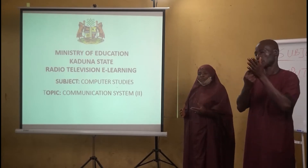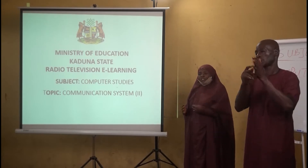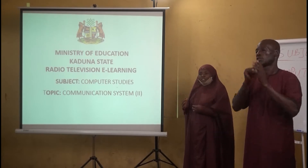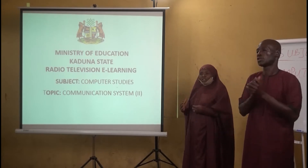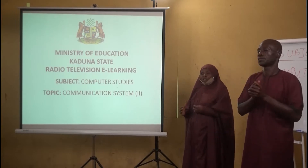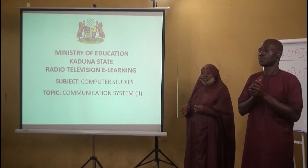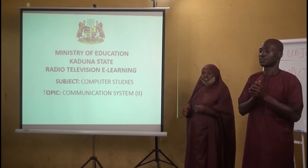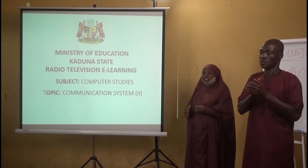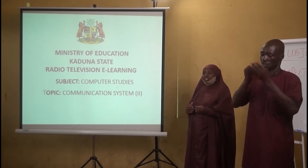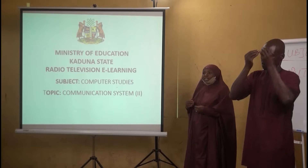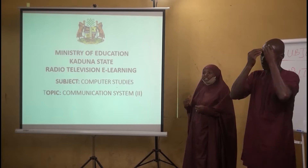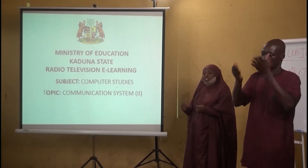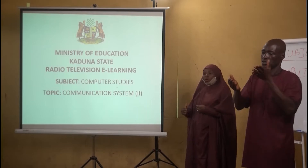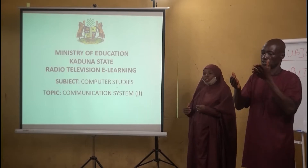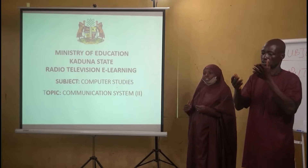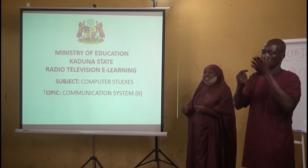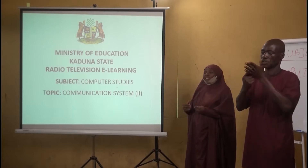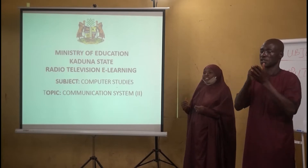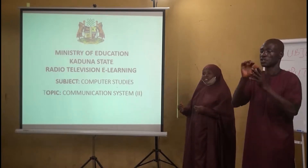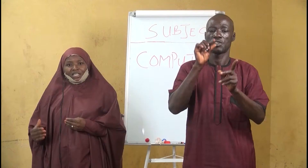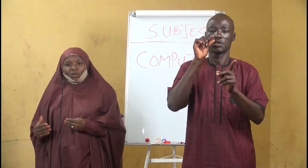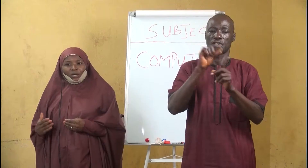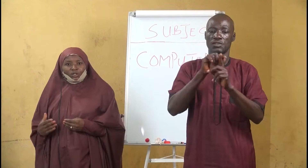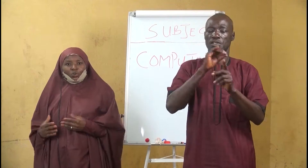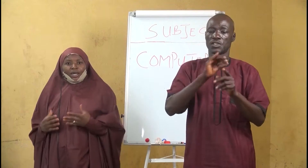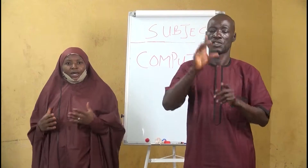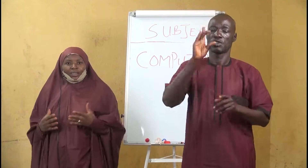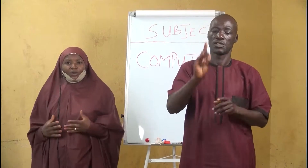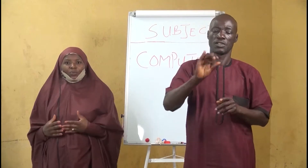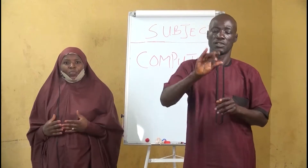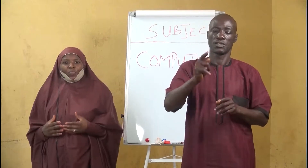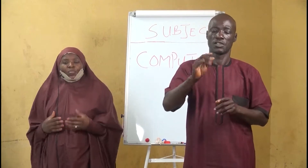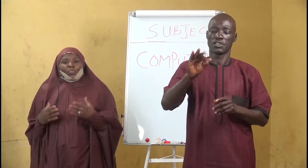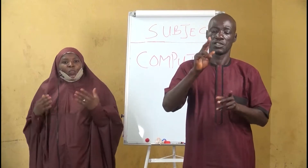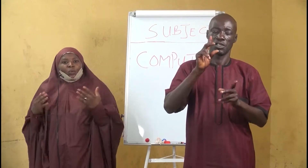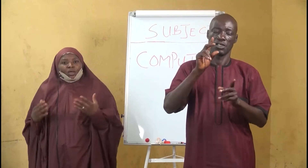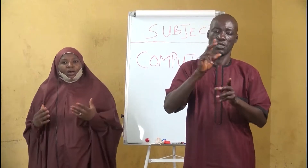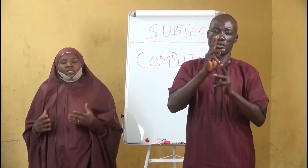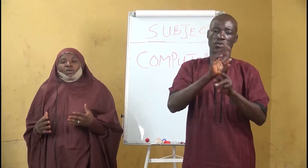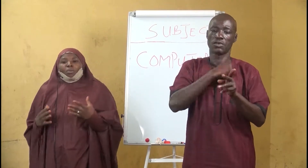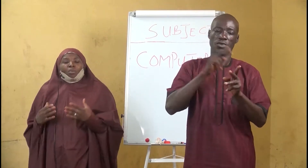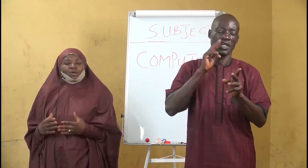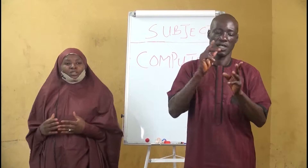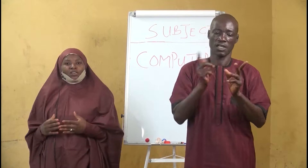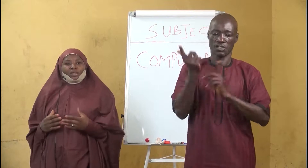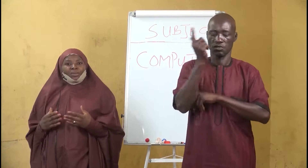Information technology is the what? Is the digital ways we are now. Because most of the means